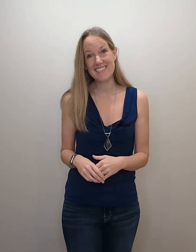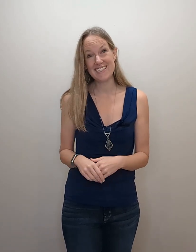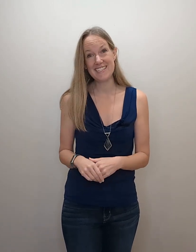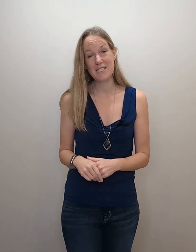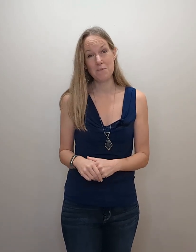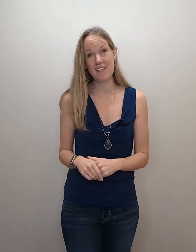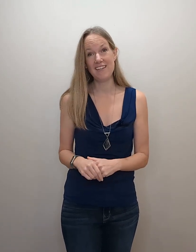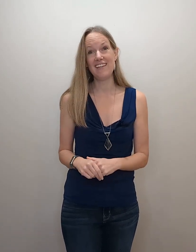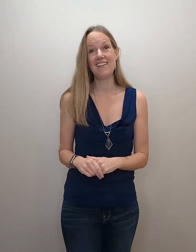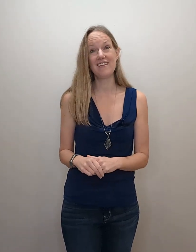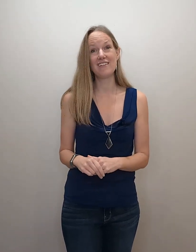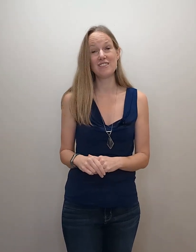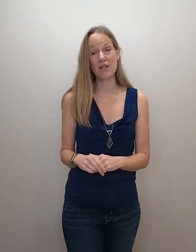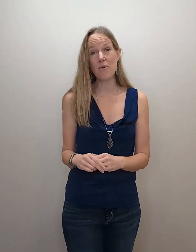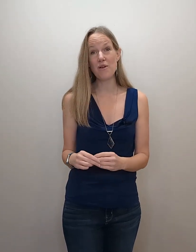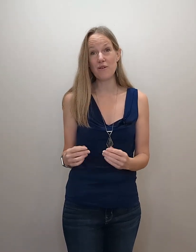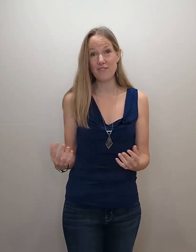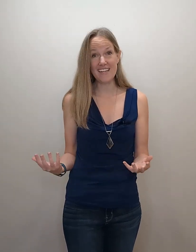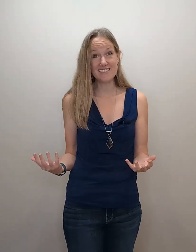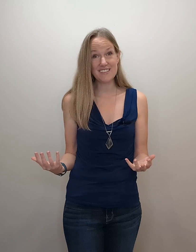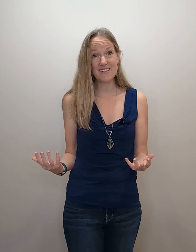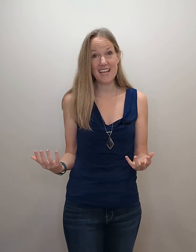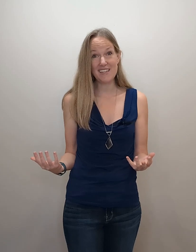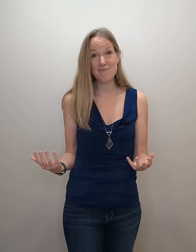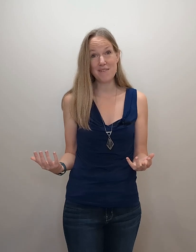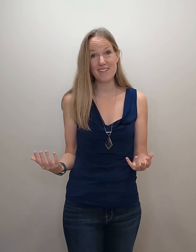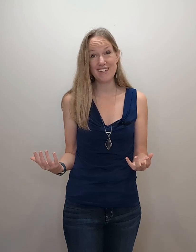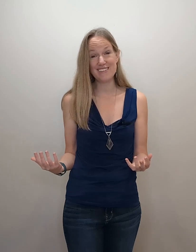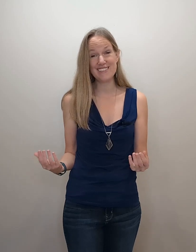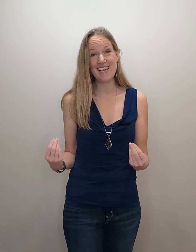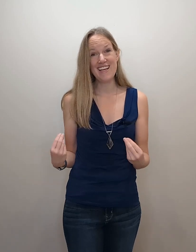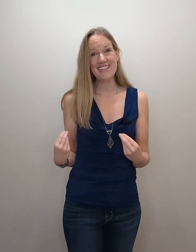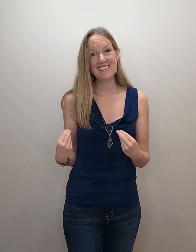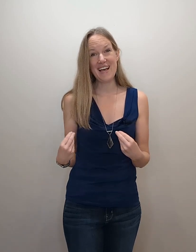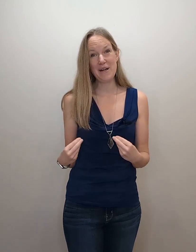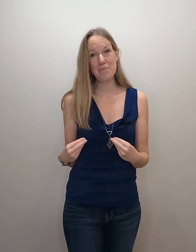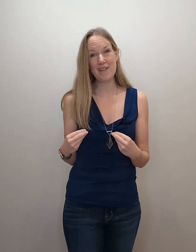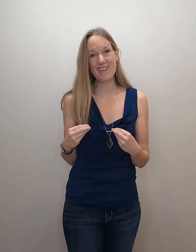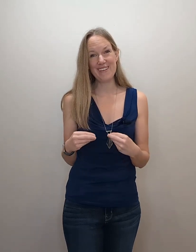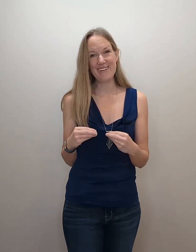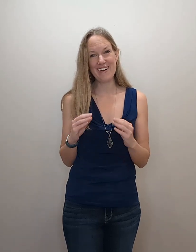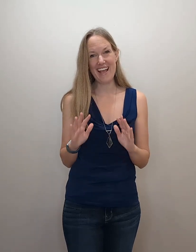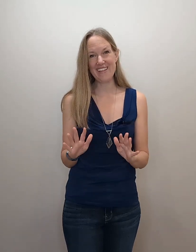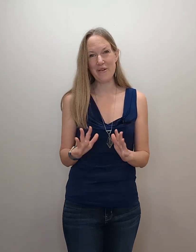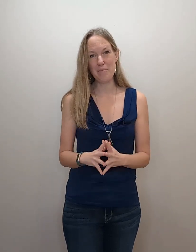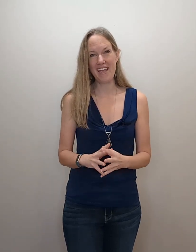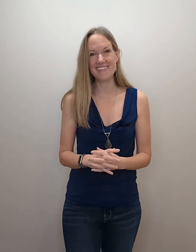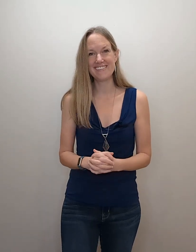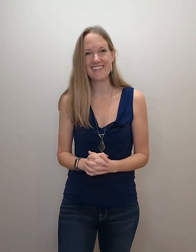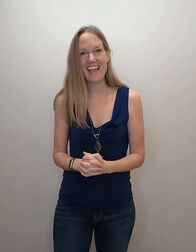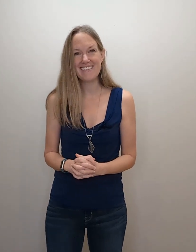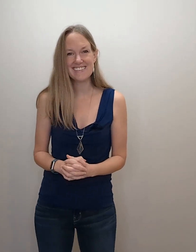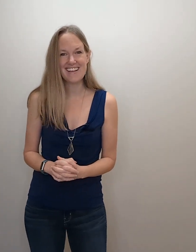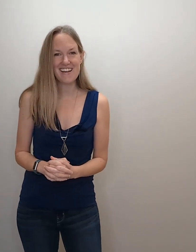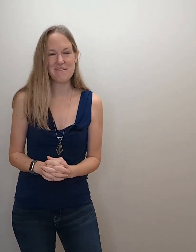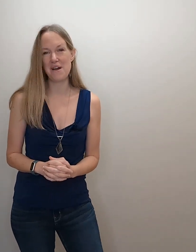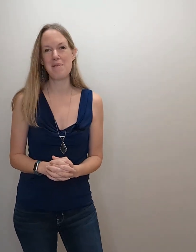the speed, either slower or faster, any of my videos, to help learn at your pace. Okay, there's not a wrong